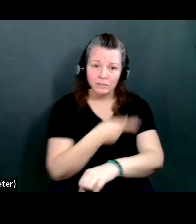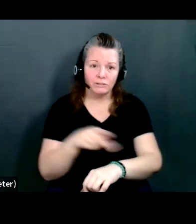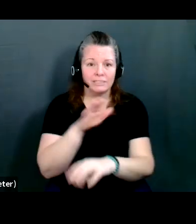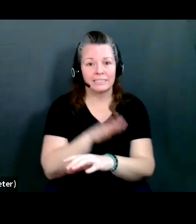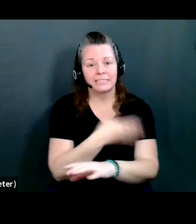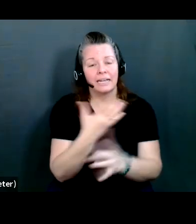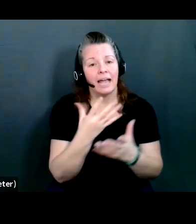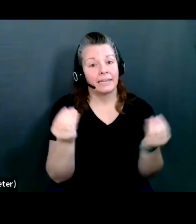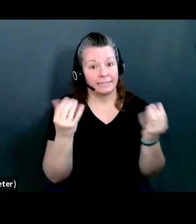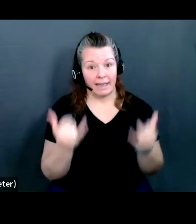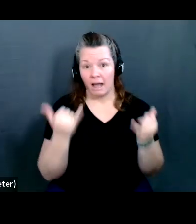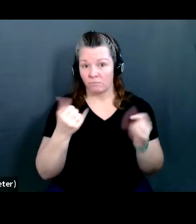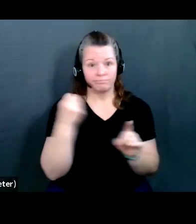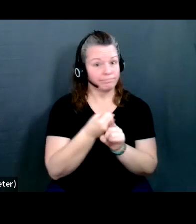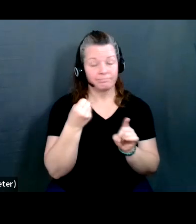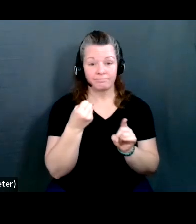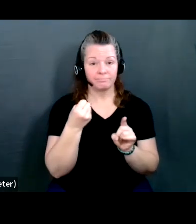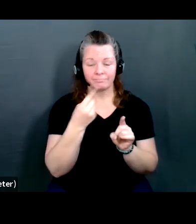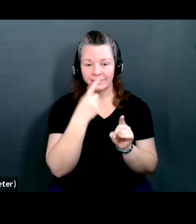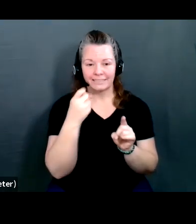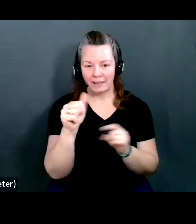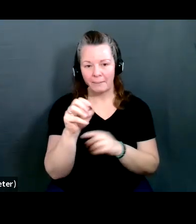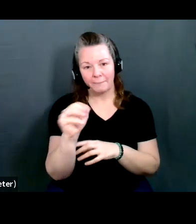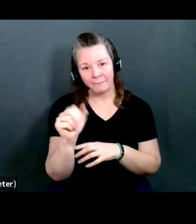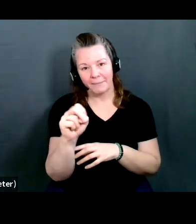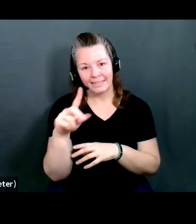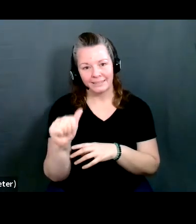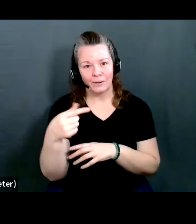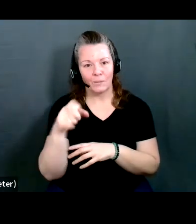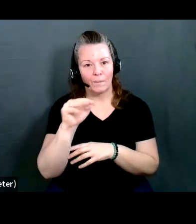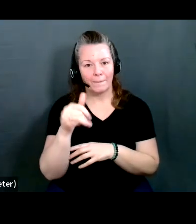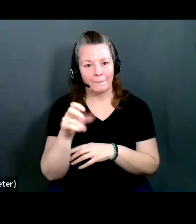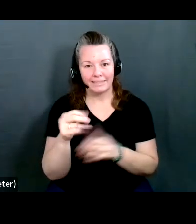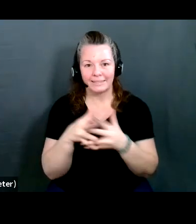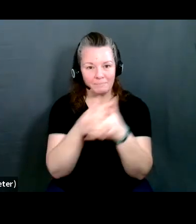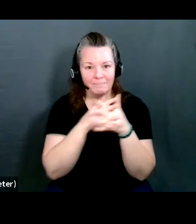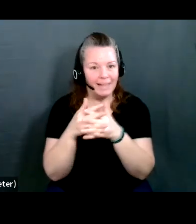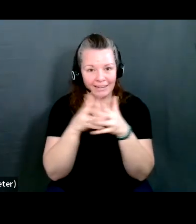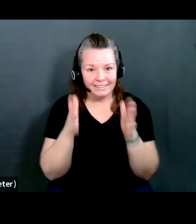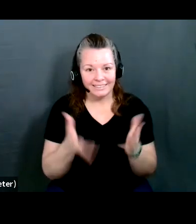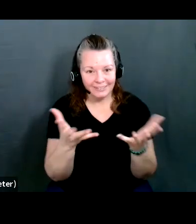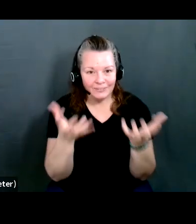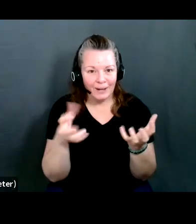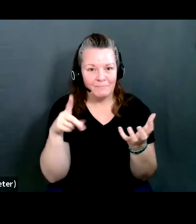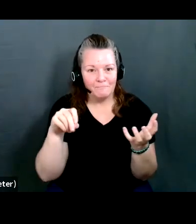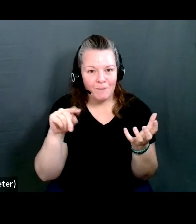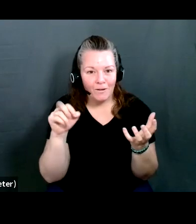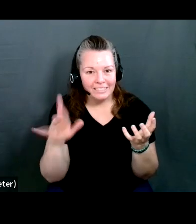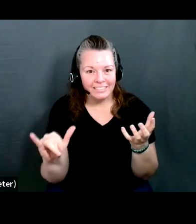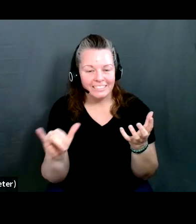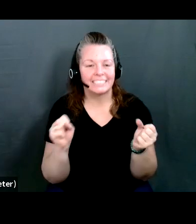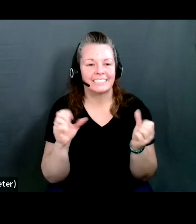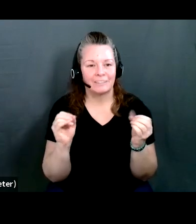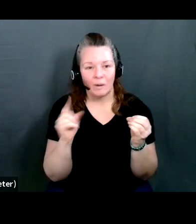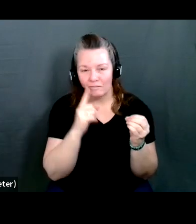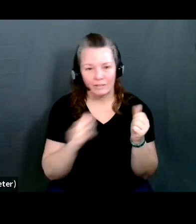suddenly, thanks to Amanda Gorman, Americans want poetry at major holidays such